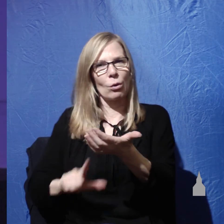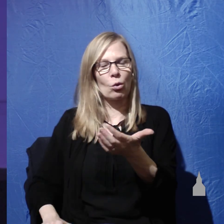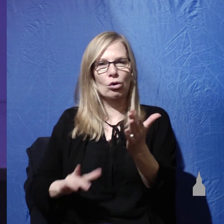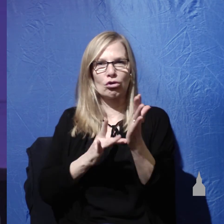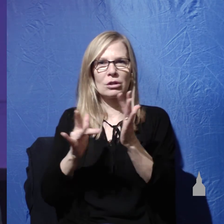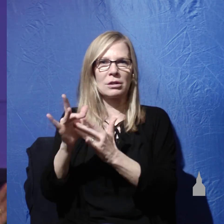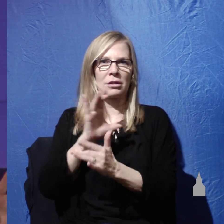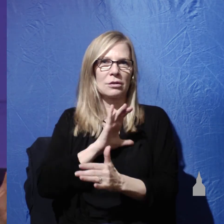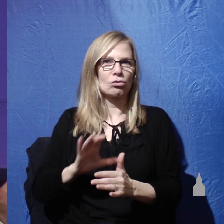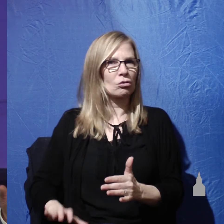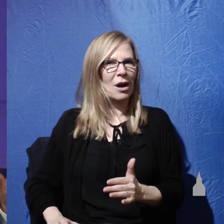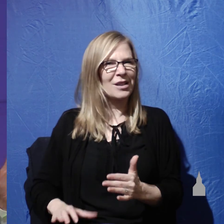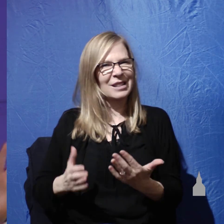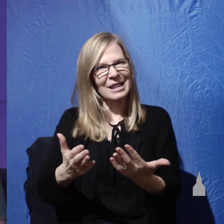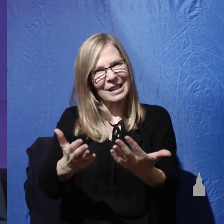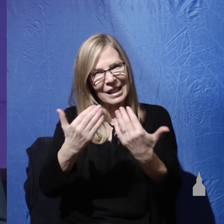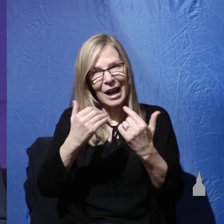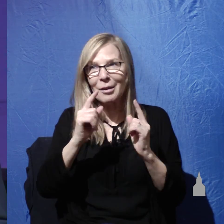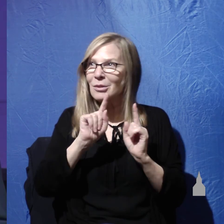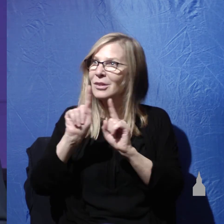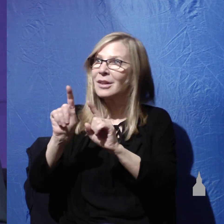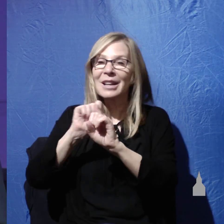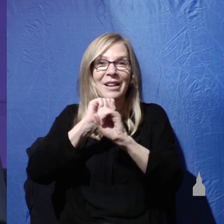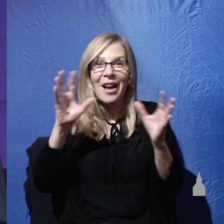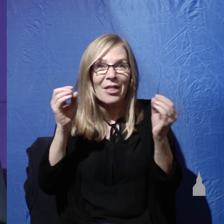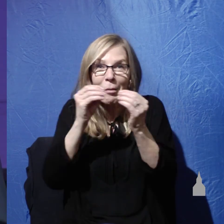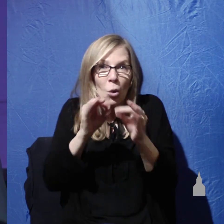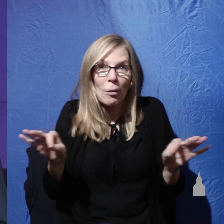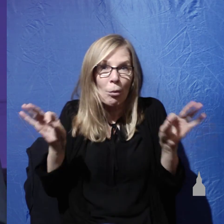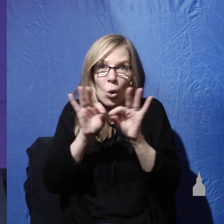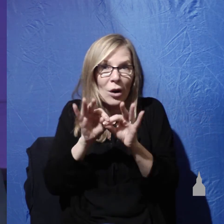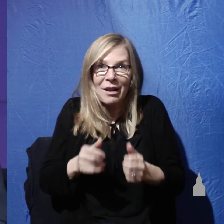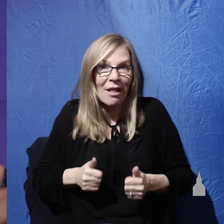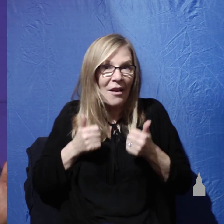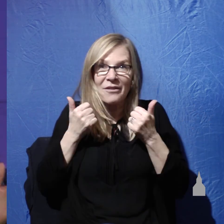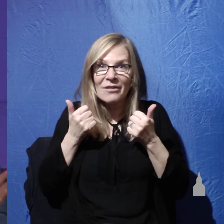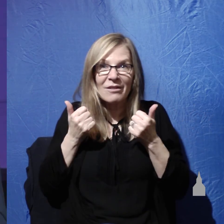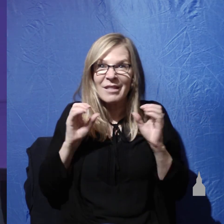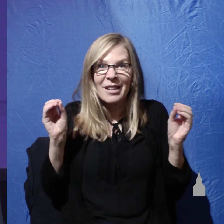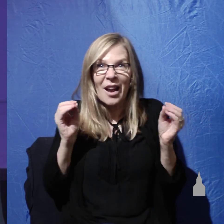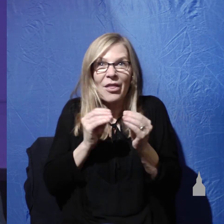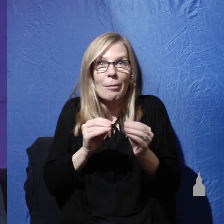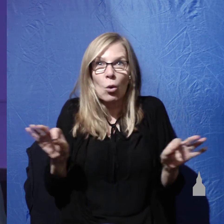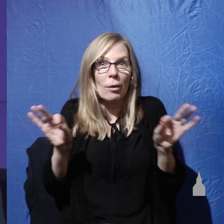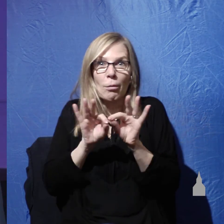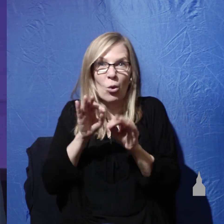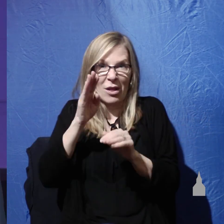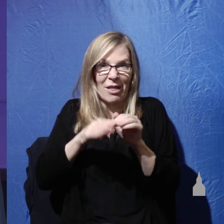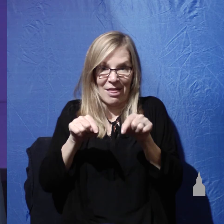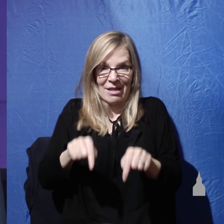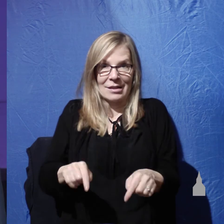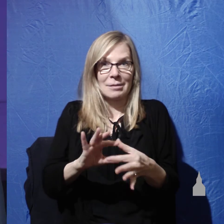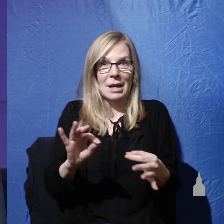Him. There is nothing more important in life than this. There is no more important message than the